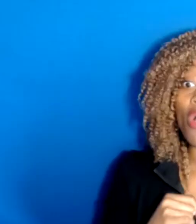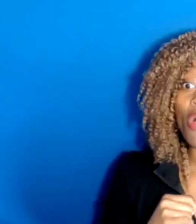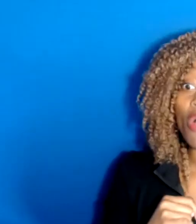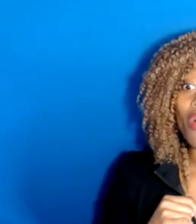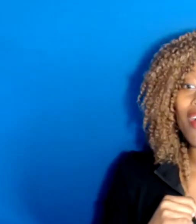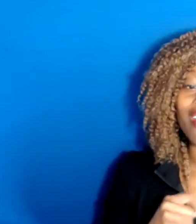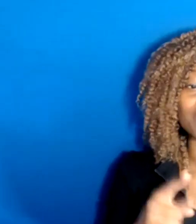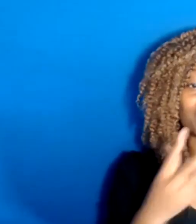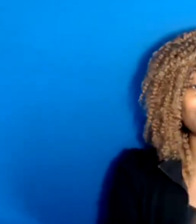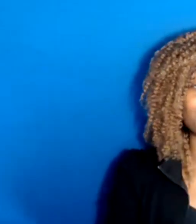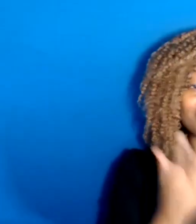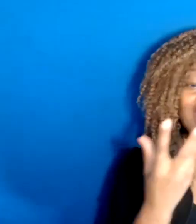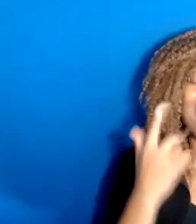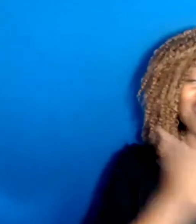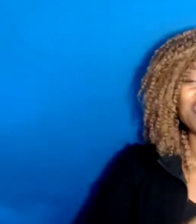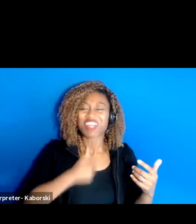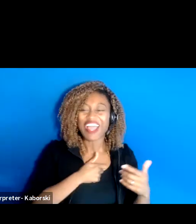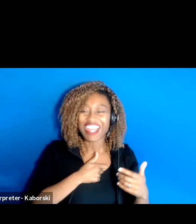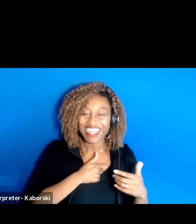There you go. You were back on now.